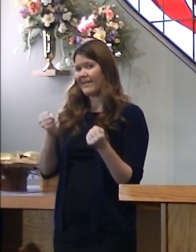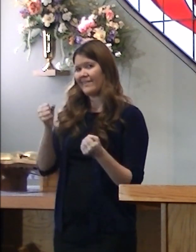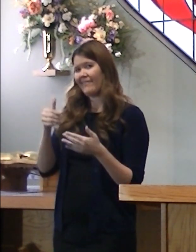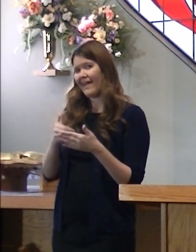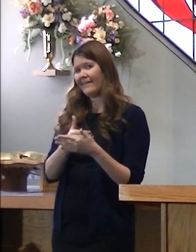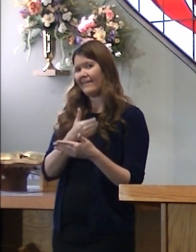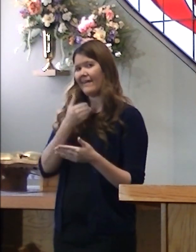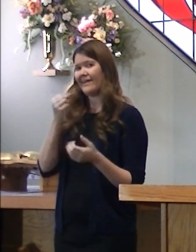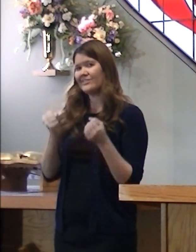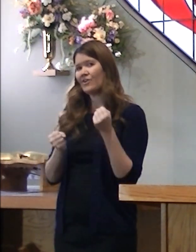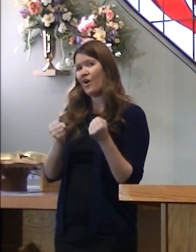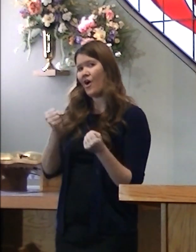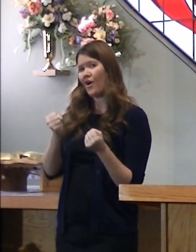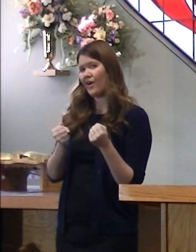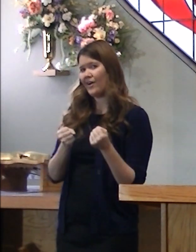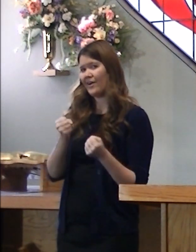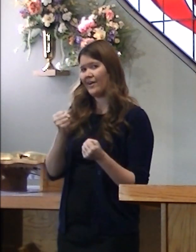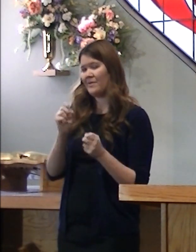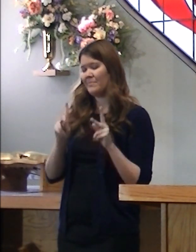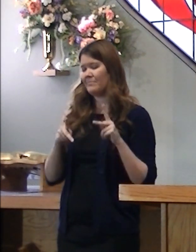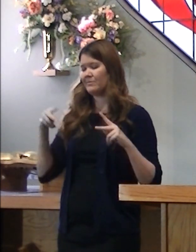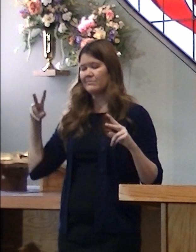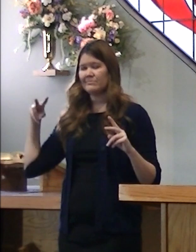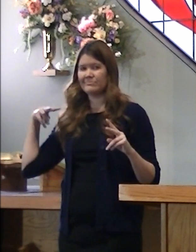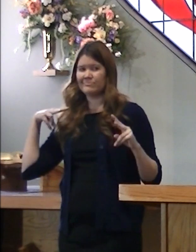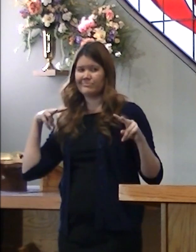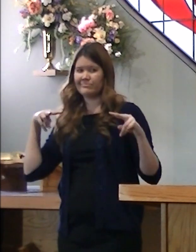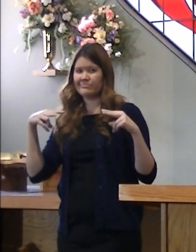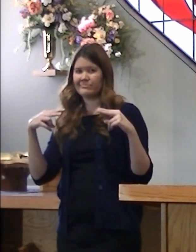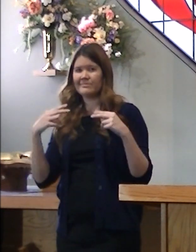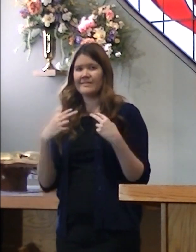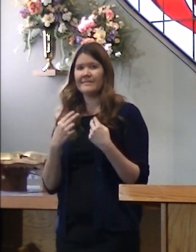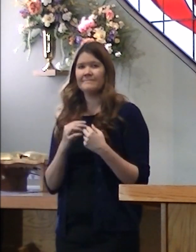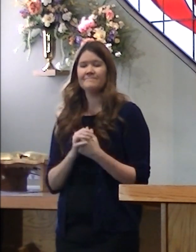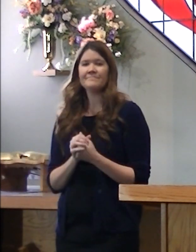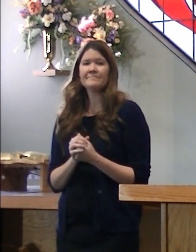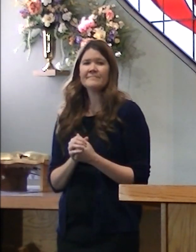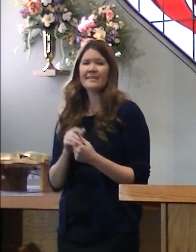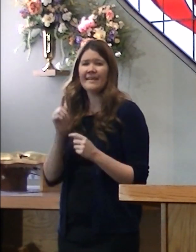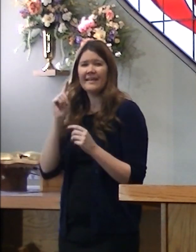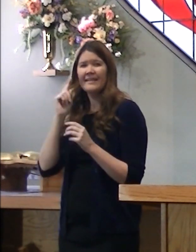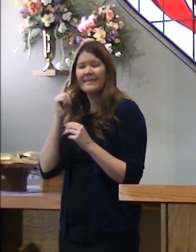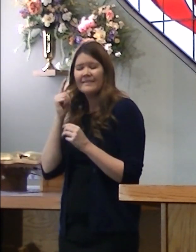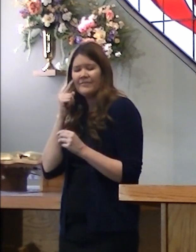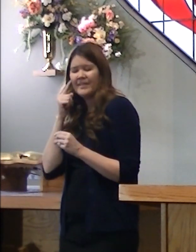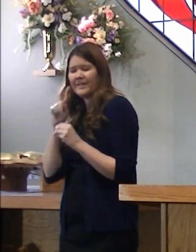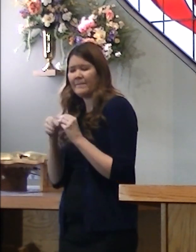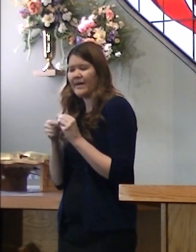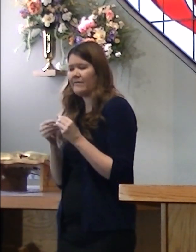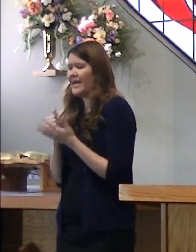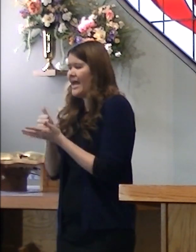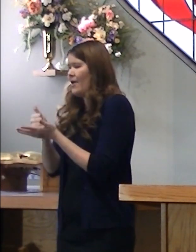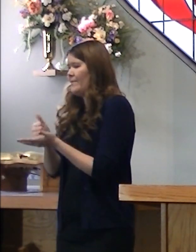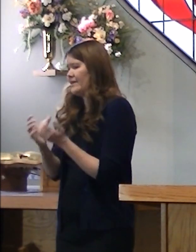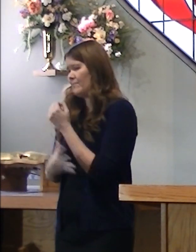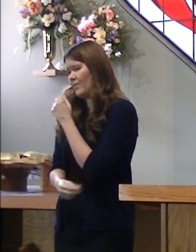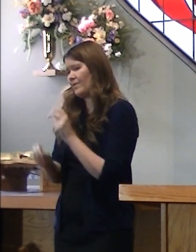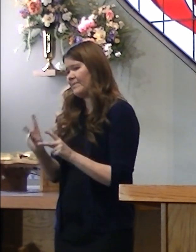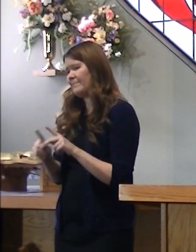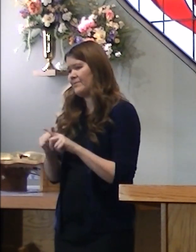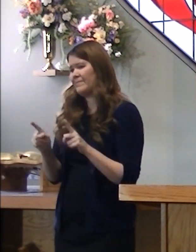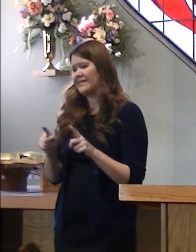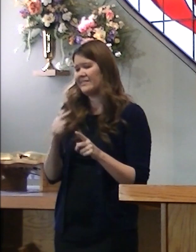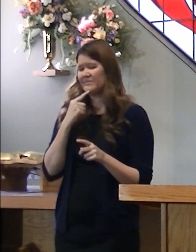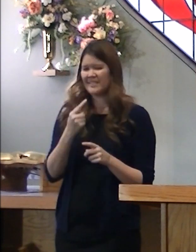car to the envy of everyone else. You think for a moment about the appeal to help the poor people, but then you say to yourself, I